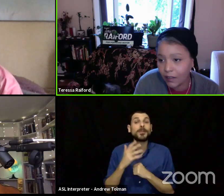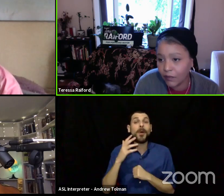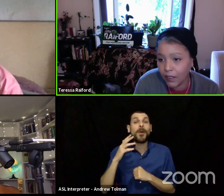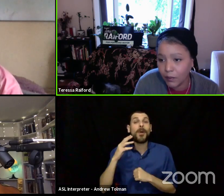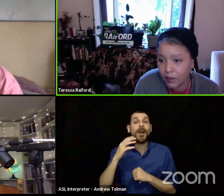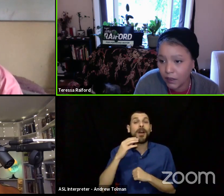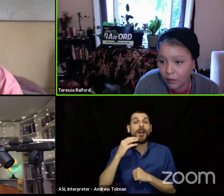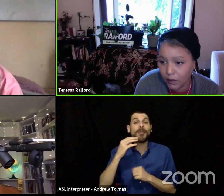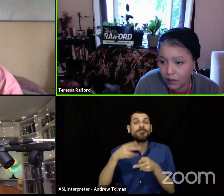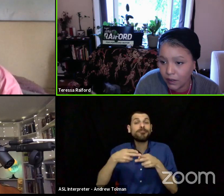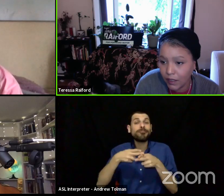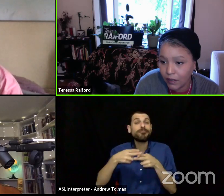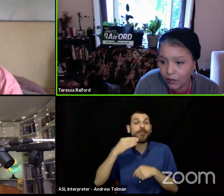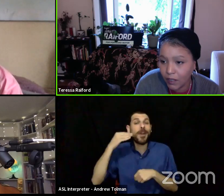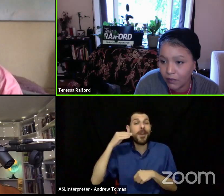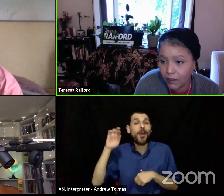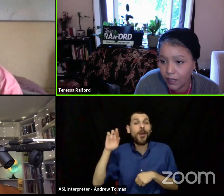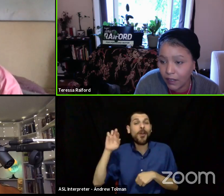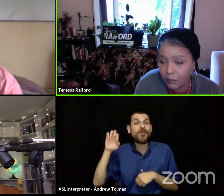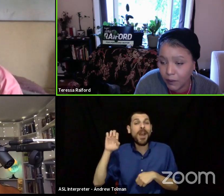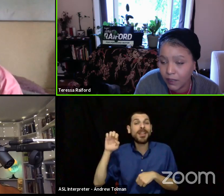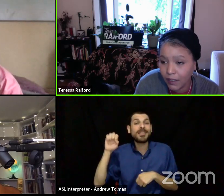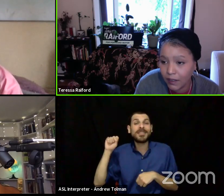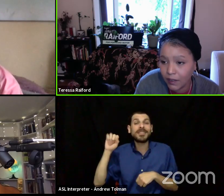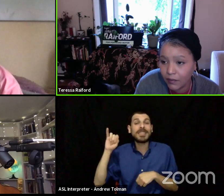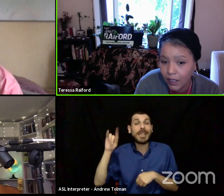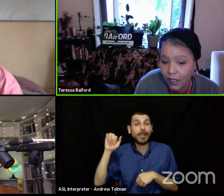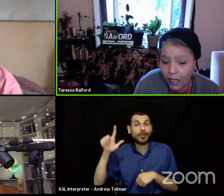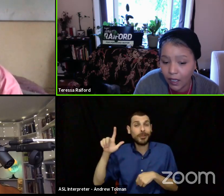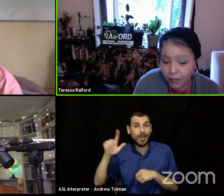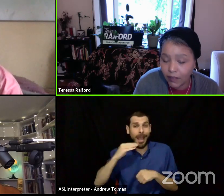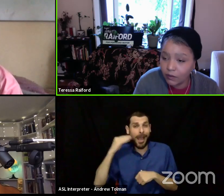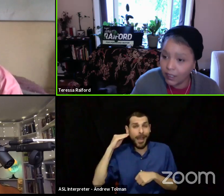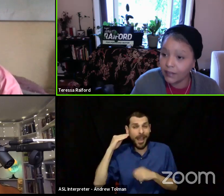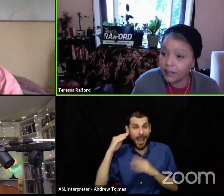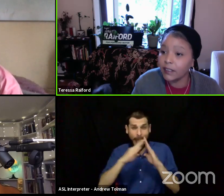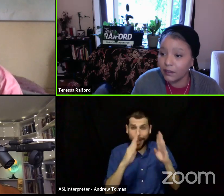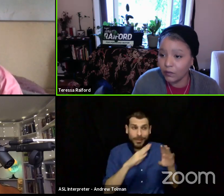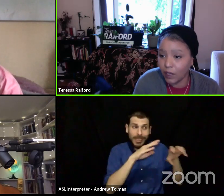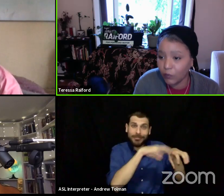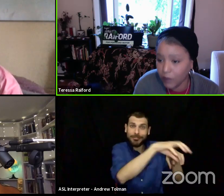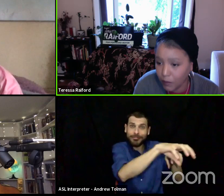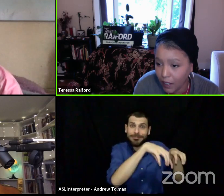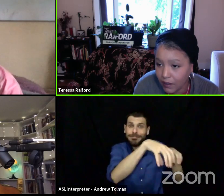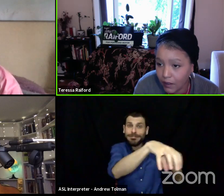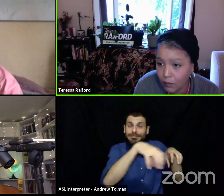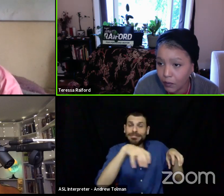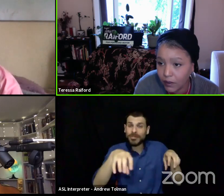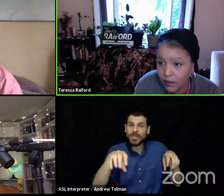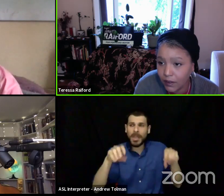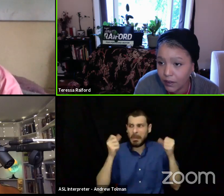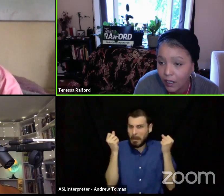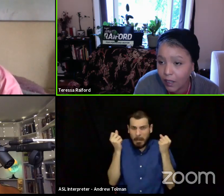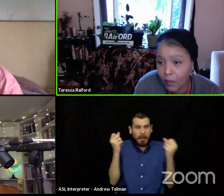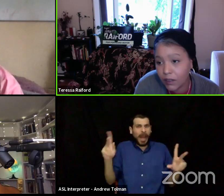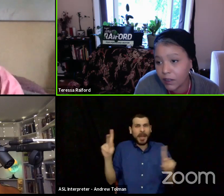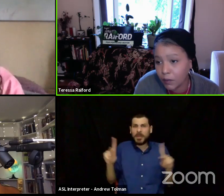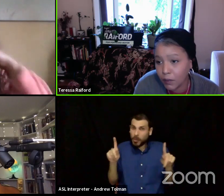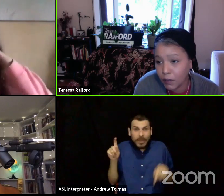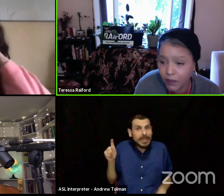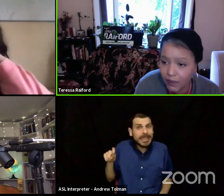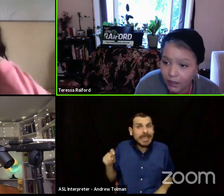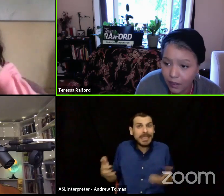not available to communities that live in poverty. A lot of people that live and that need affordable housing in Portland